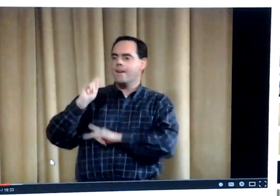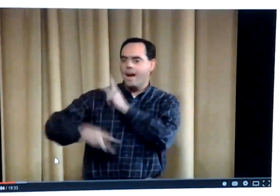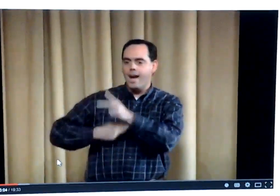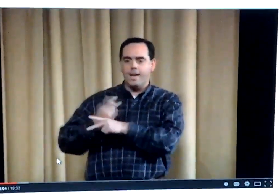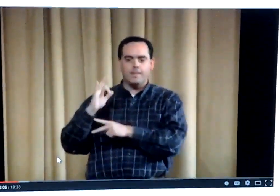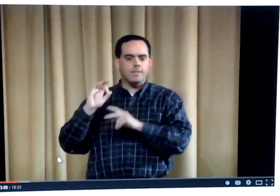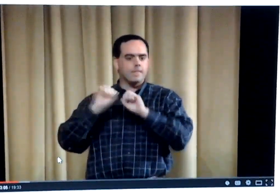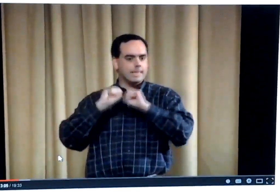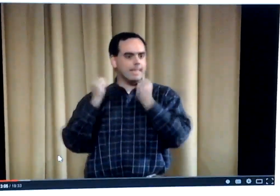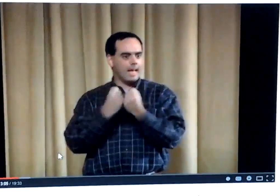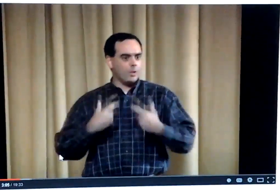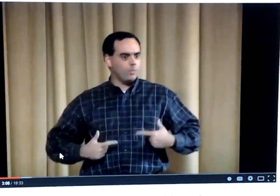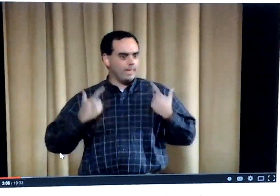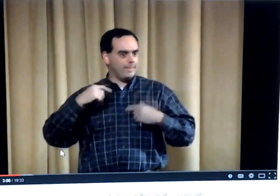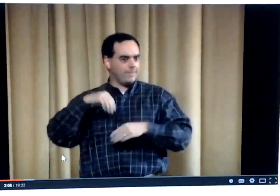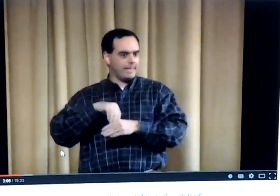I want to talk about a different perspective.